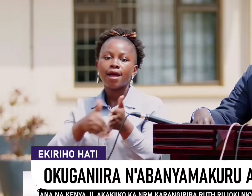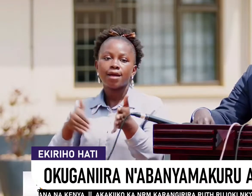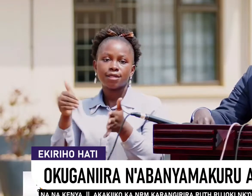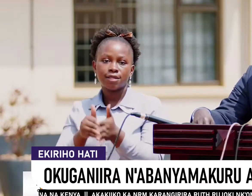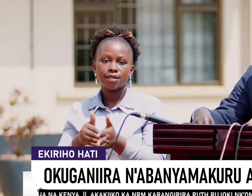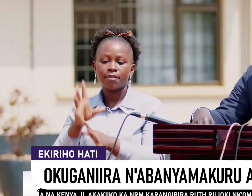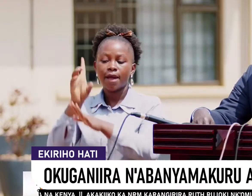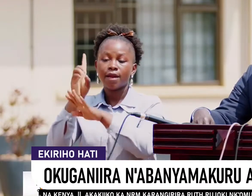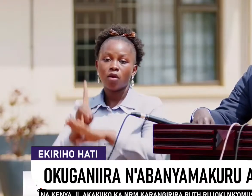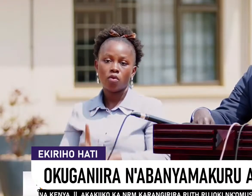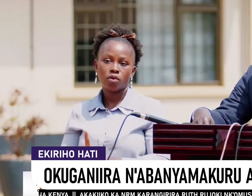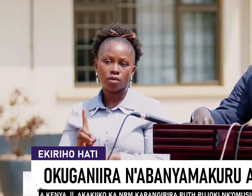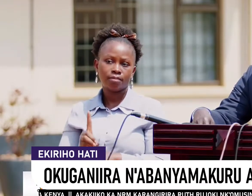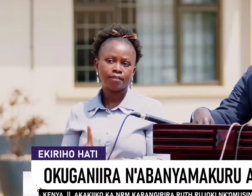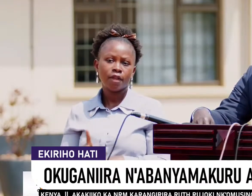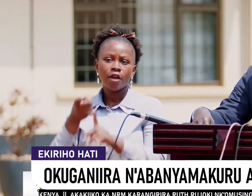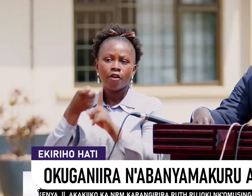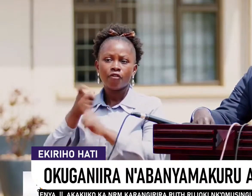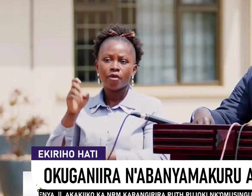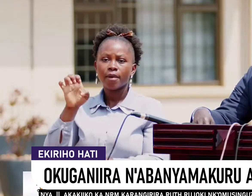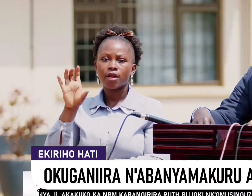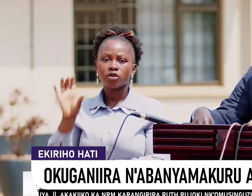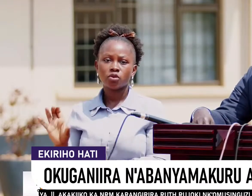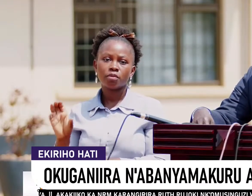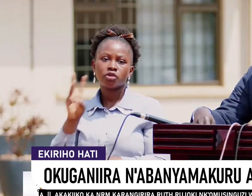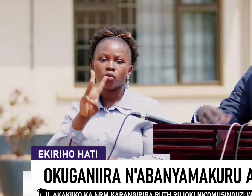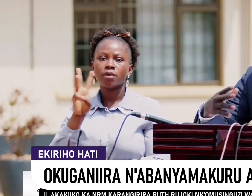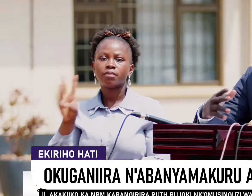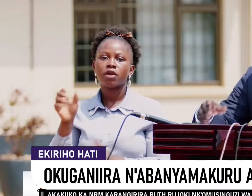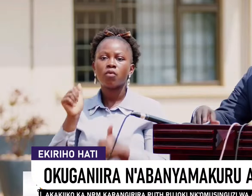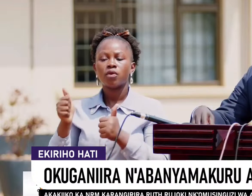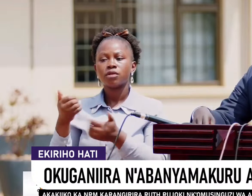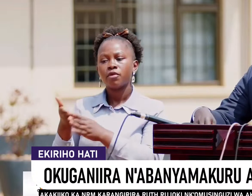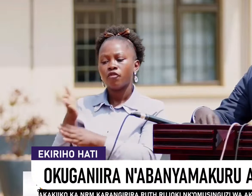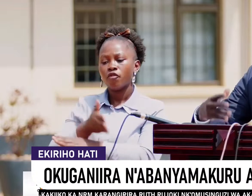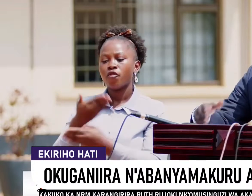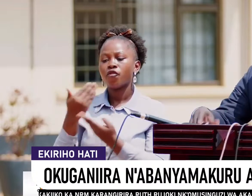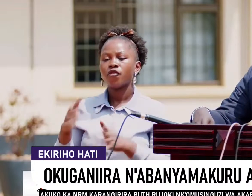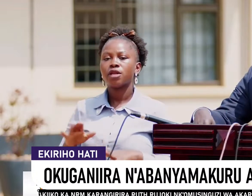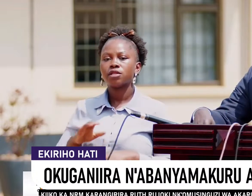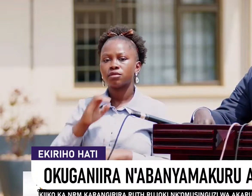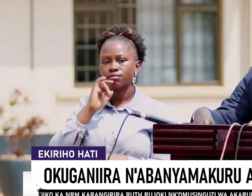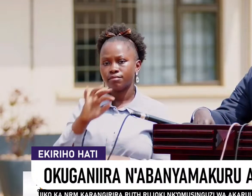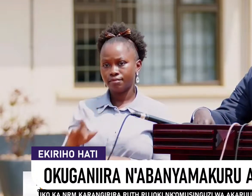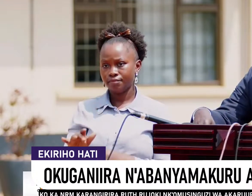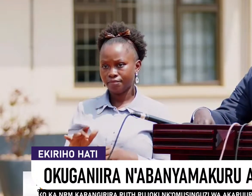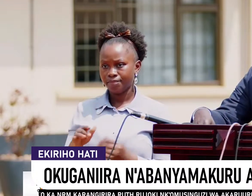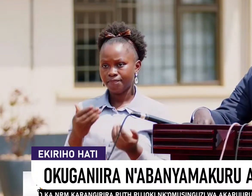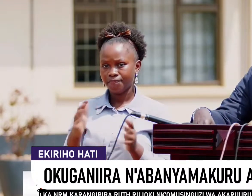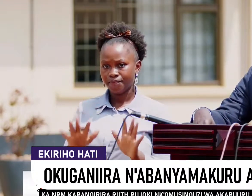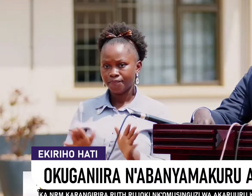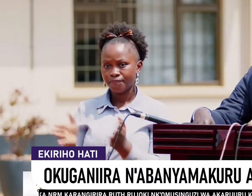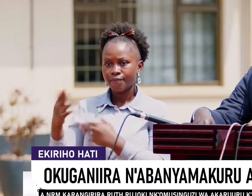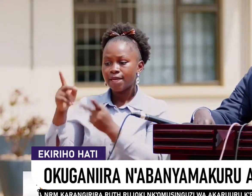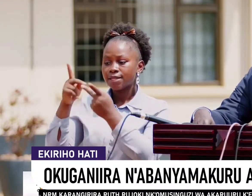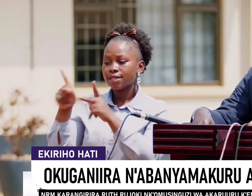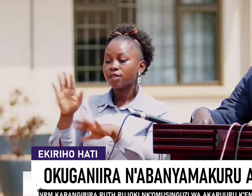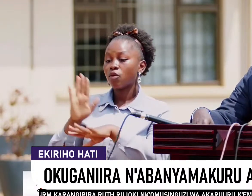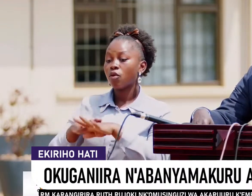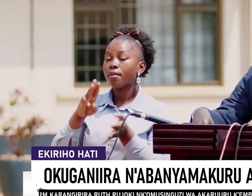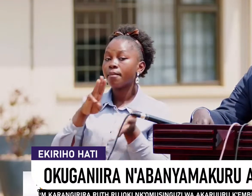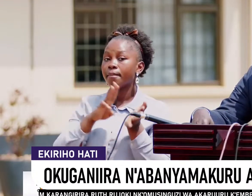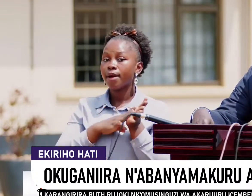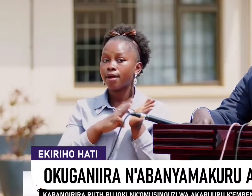by downloading from the Electoral Commission website, which I've cited above, starting on